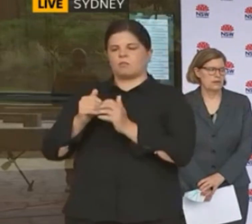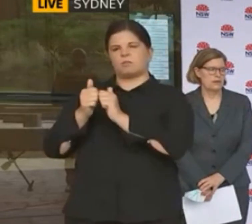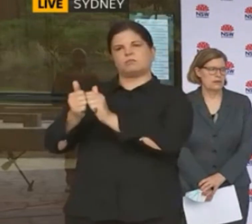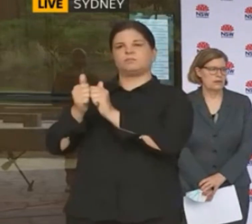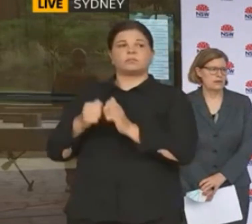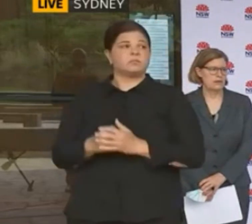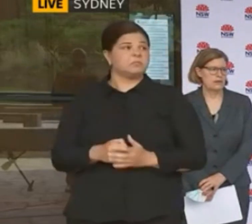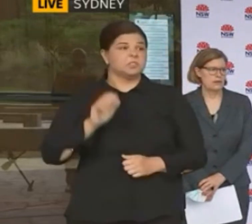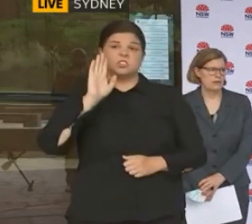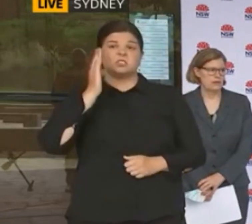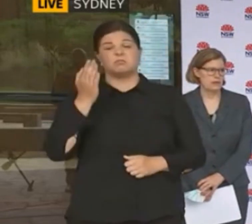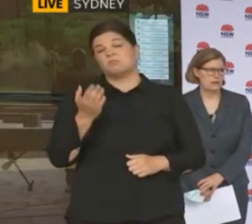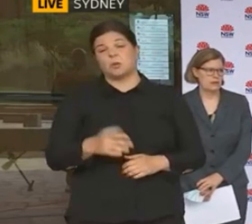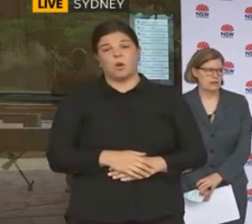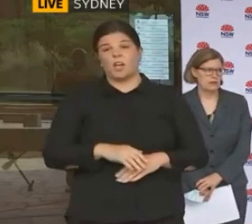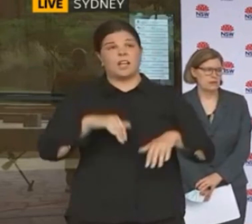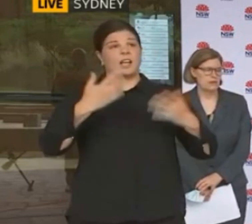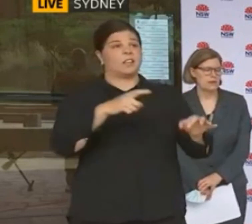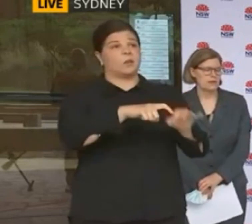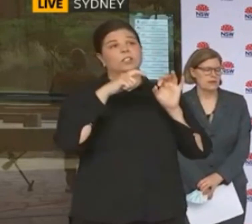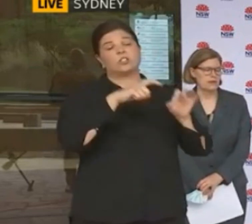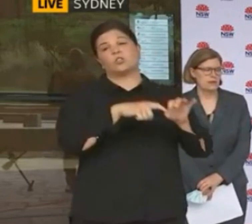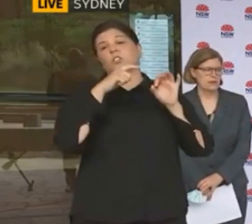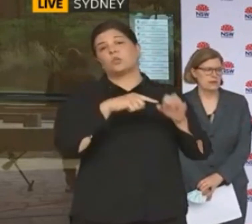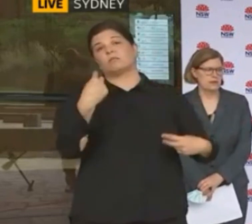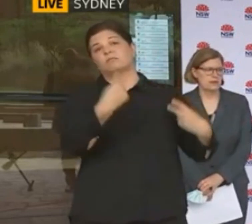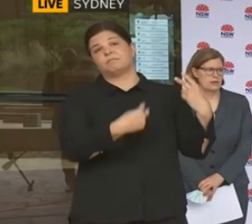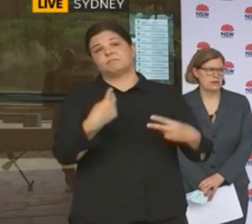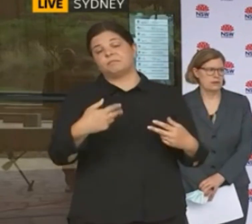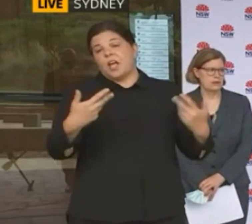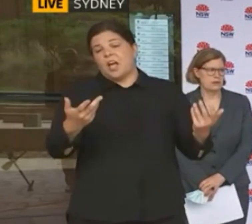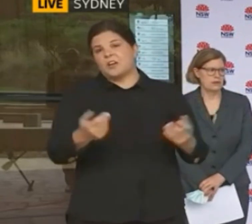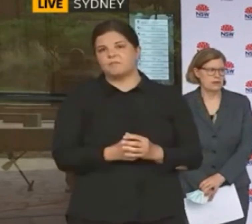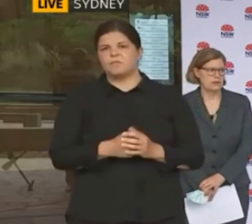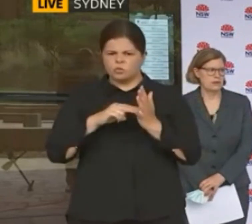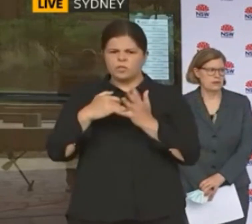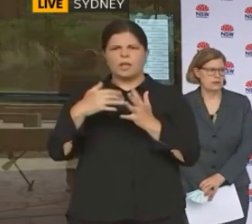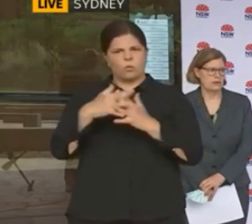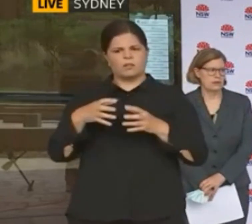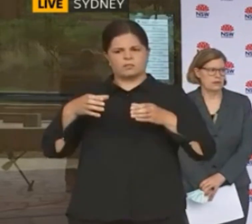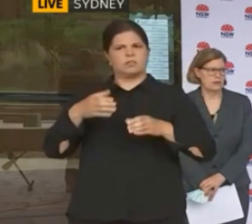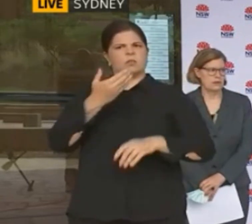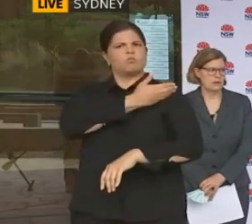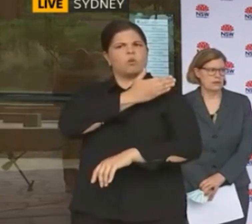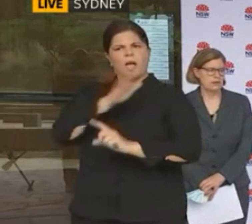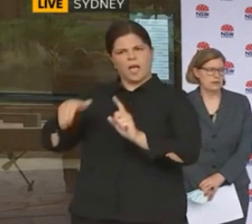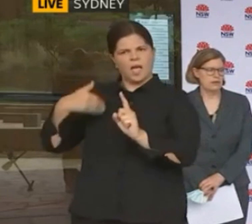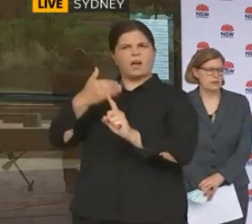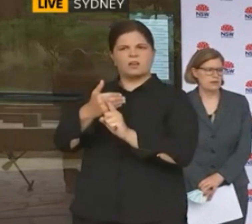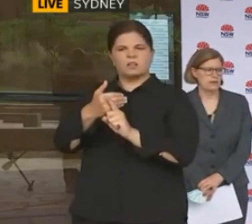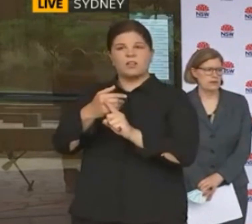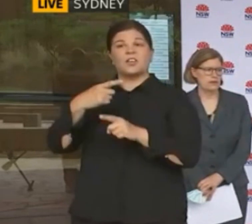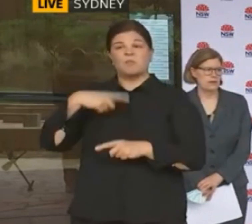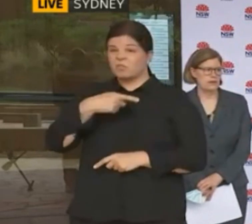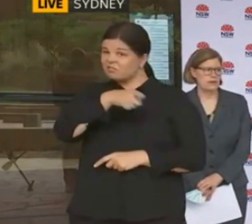mind any inquiries. I don't mind anything people want to cast a light on New South Wales. We're proud of what we've done to date, but that's because our people